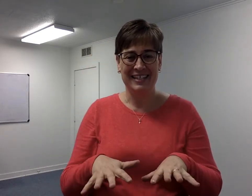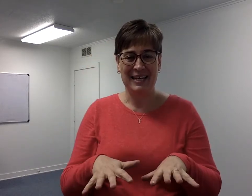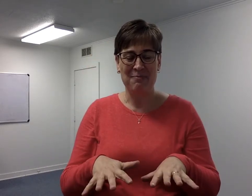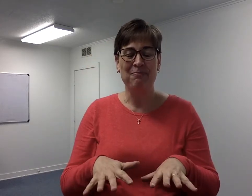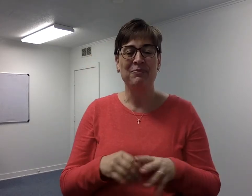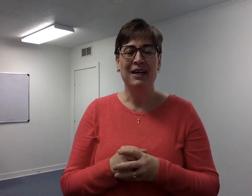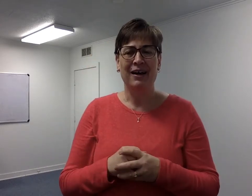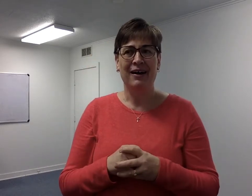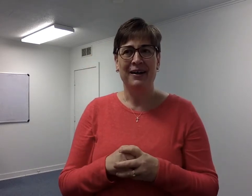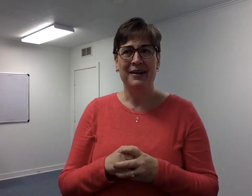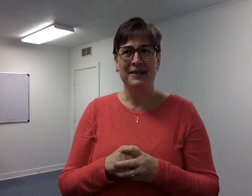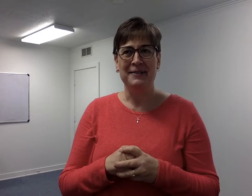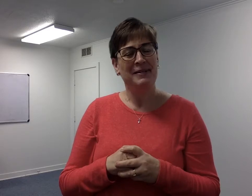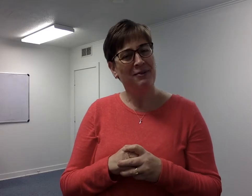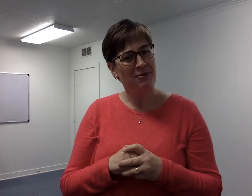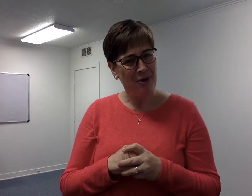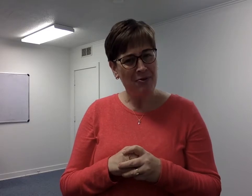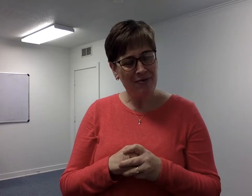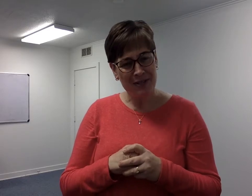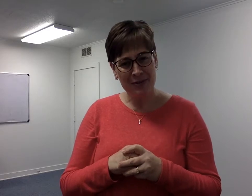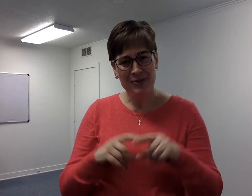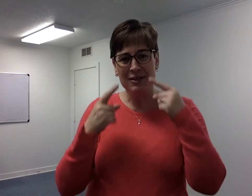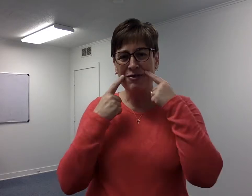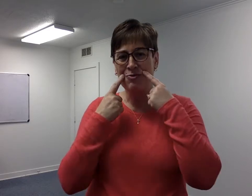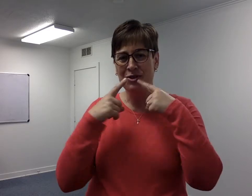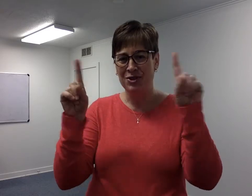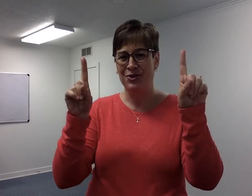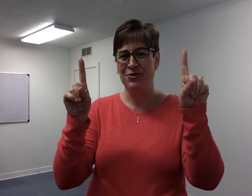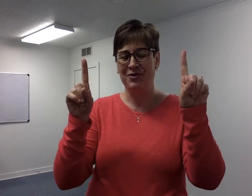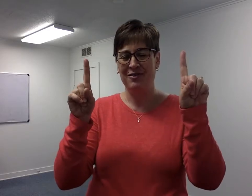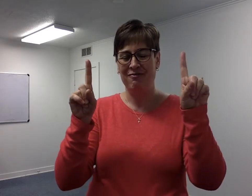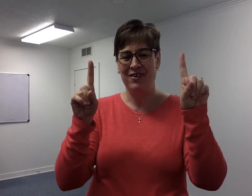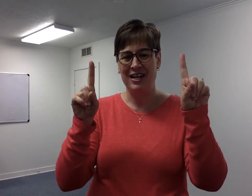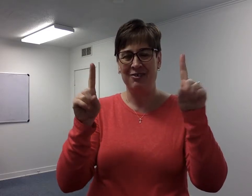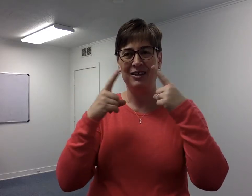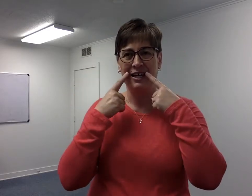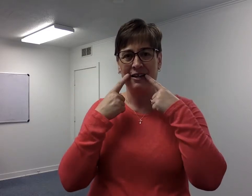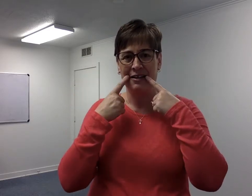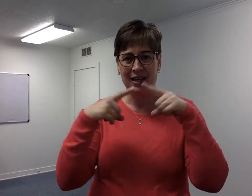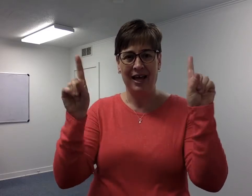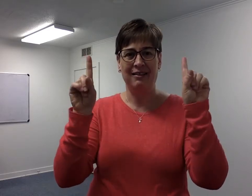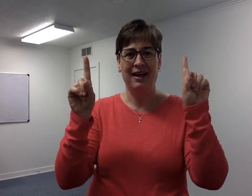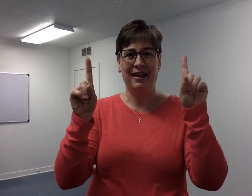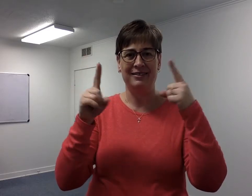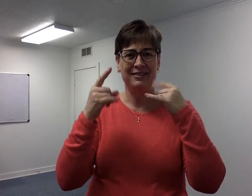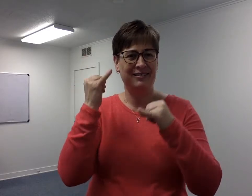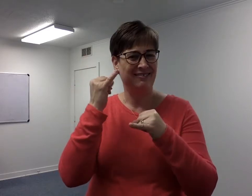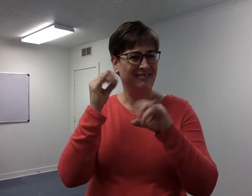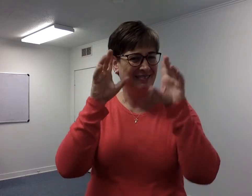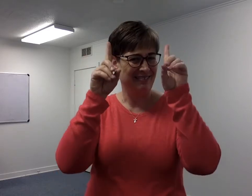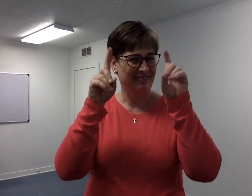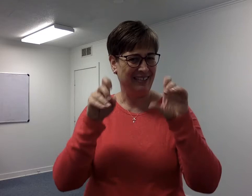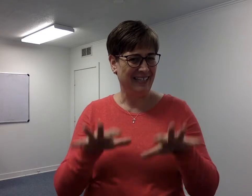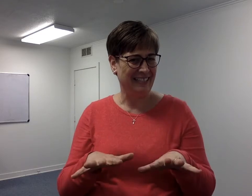exam. I don't know if you would do final, like at last